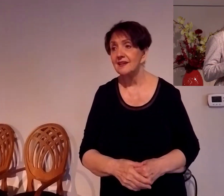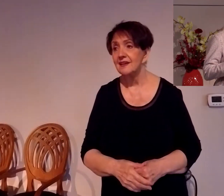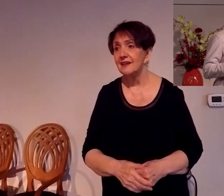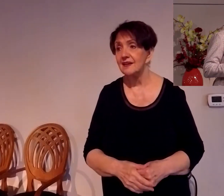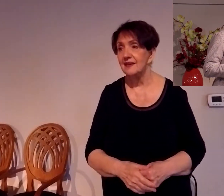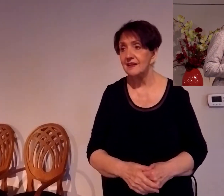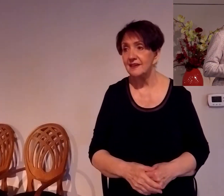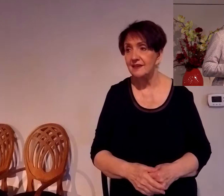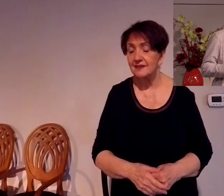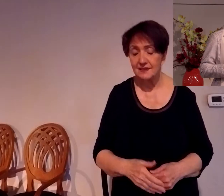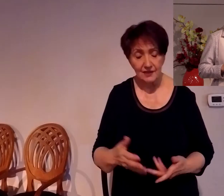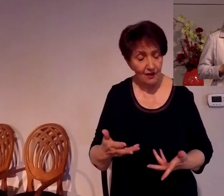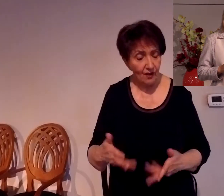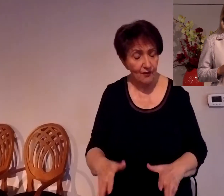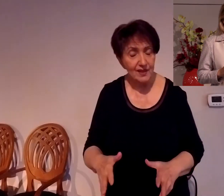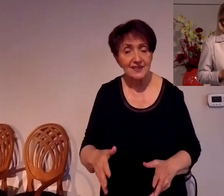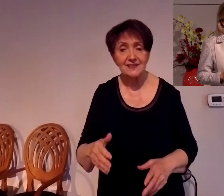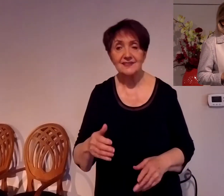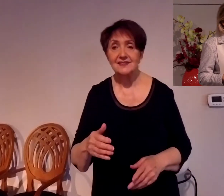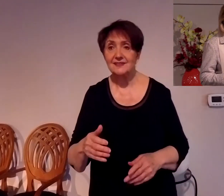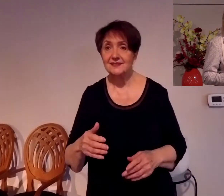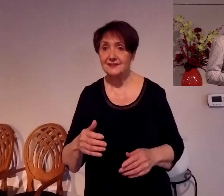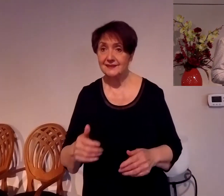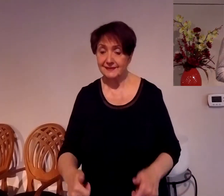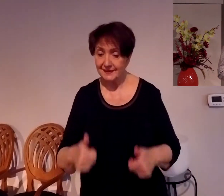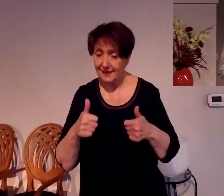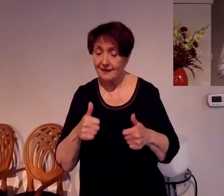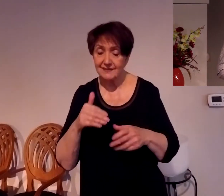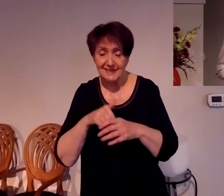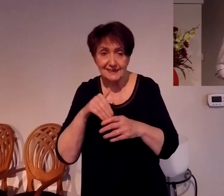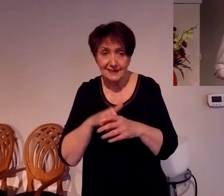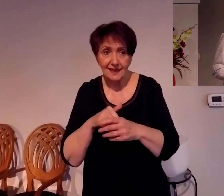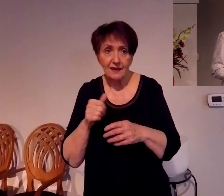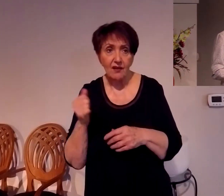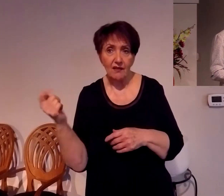It already exists within us.